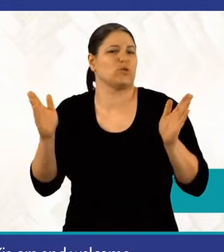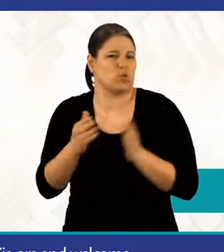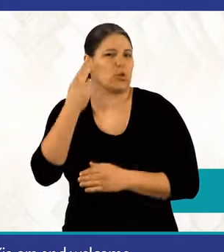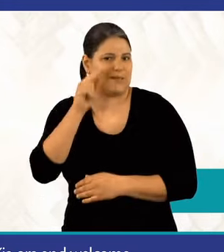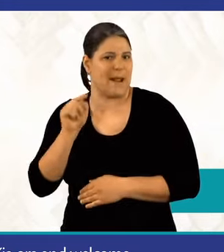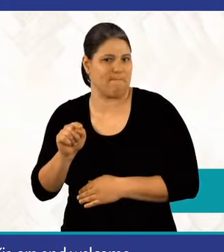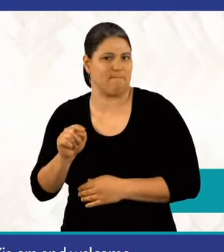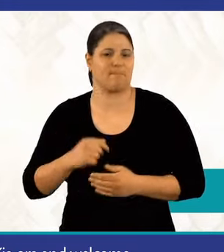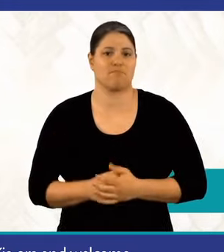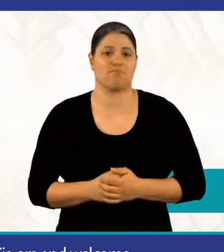cancer.